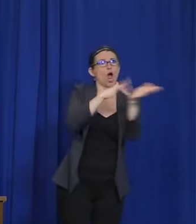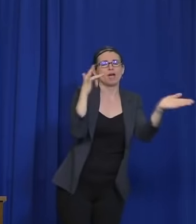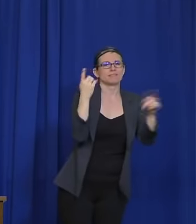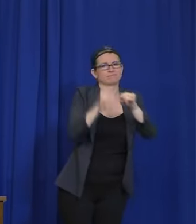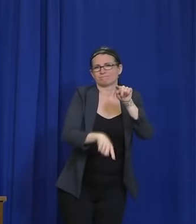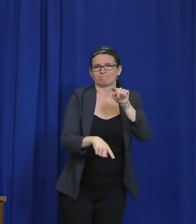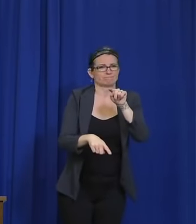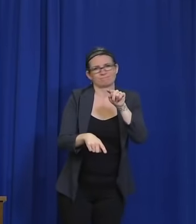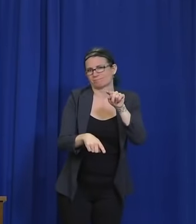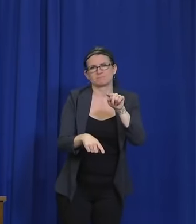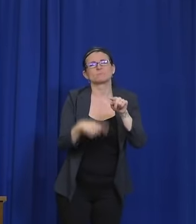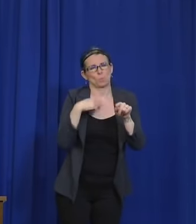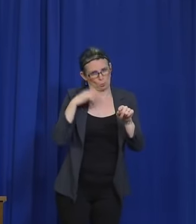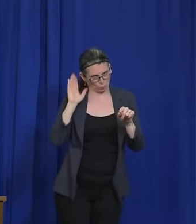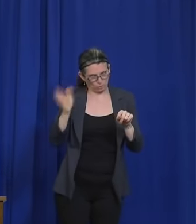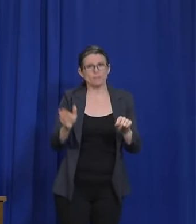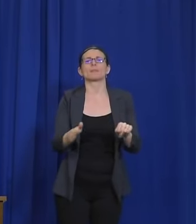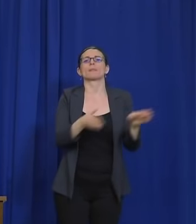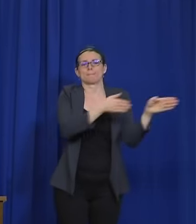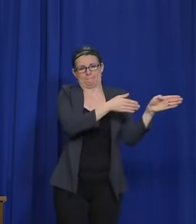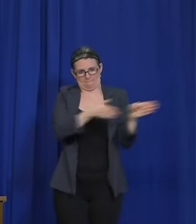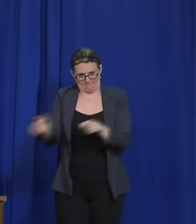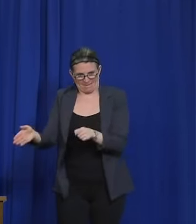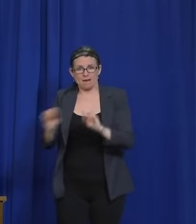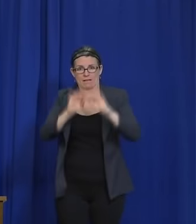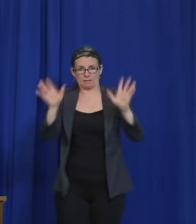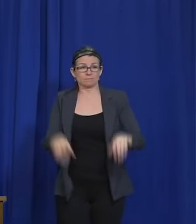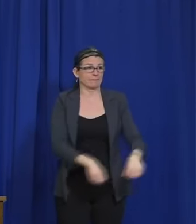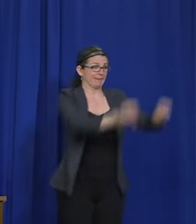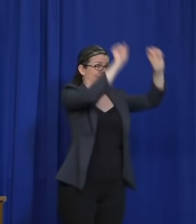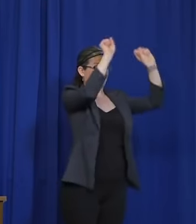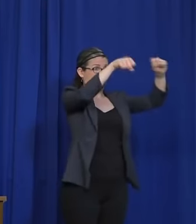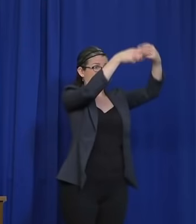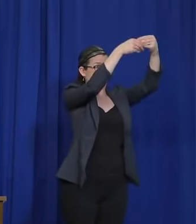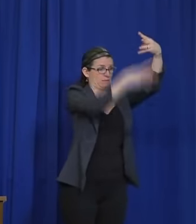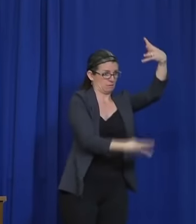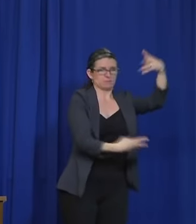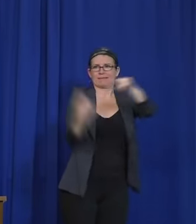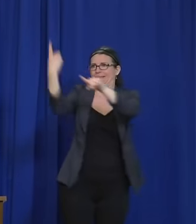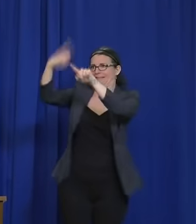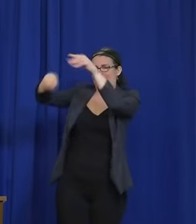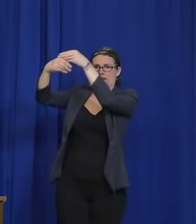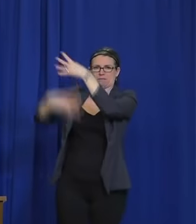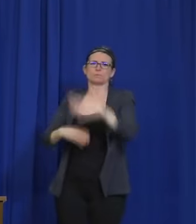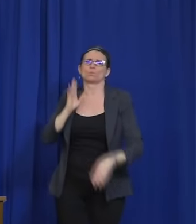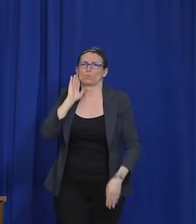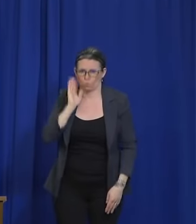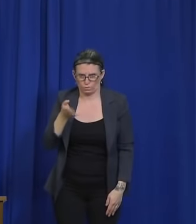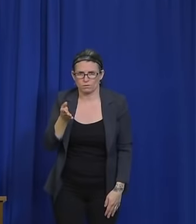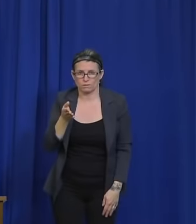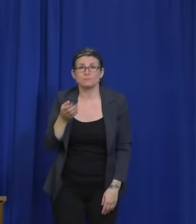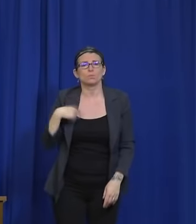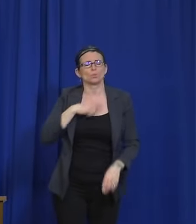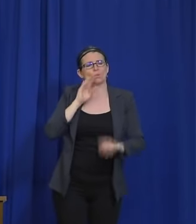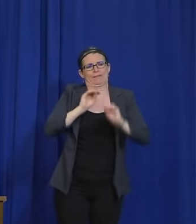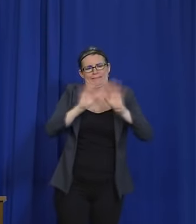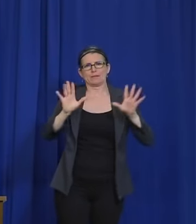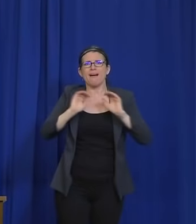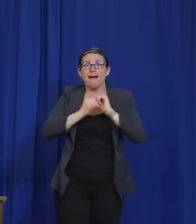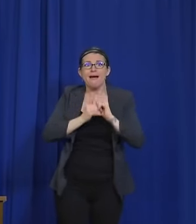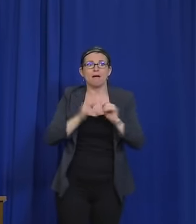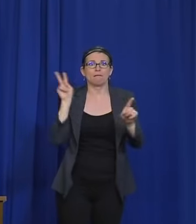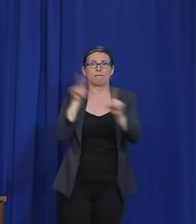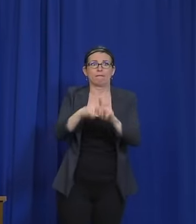kind of relief to make sure that the public stays safe. Any activity, any business that deals with the public has got